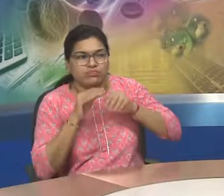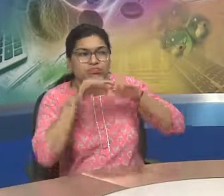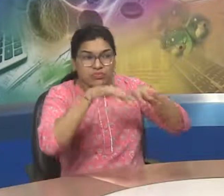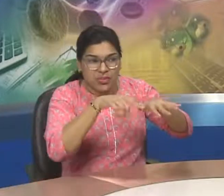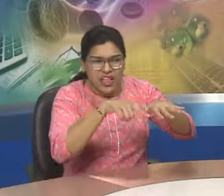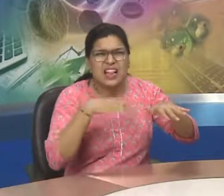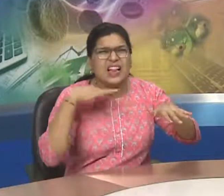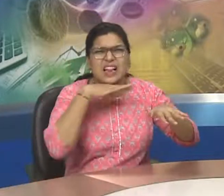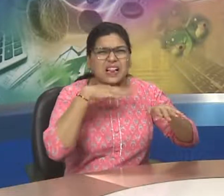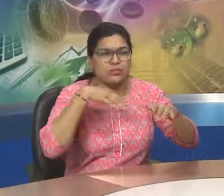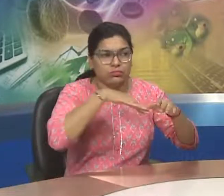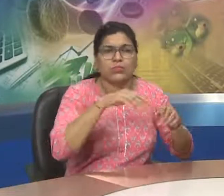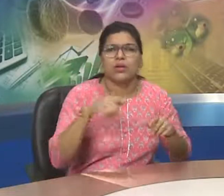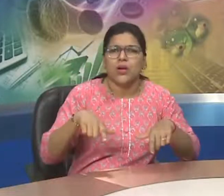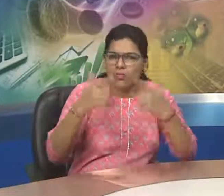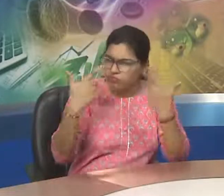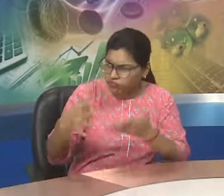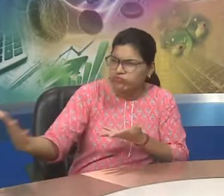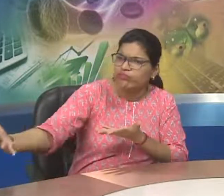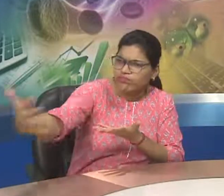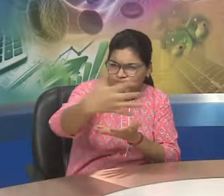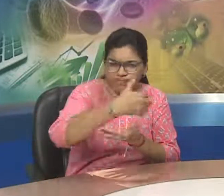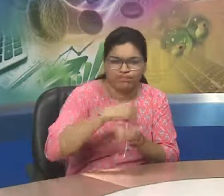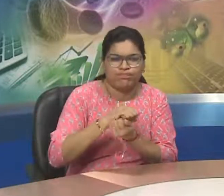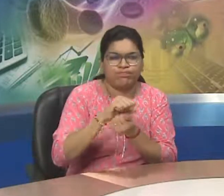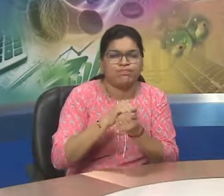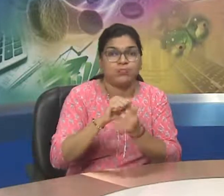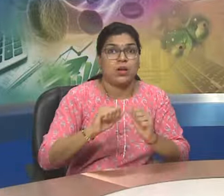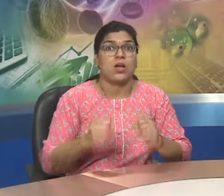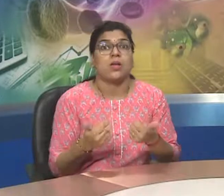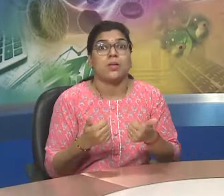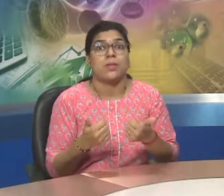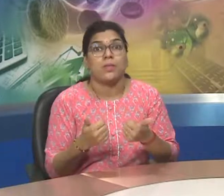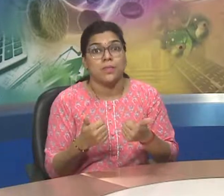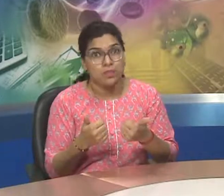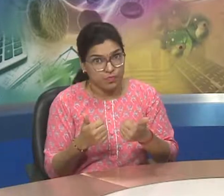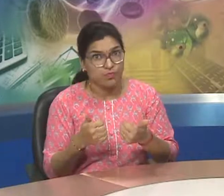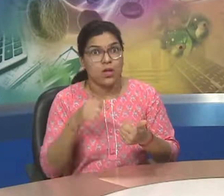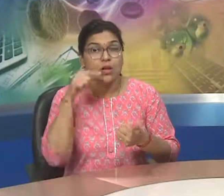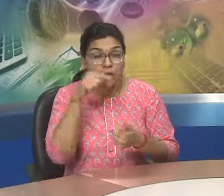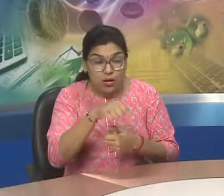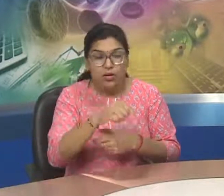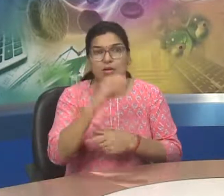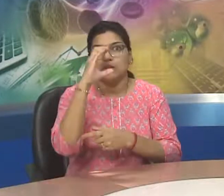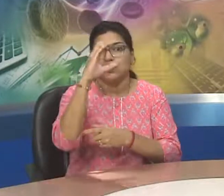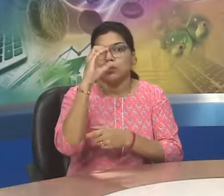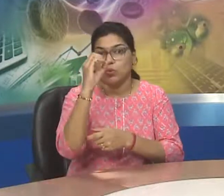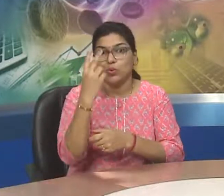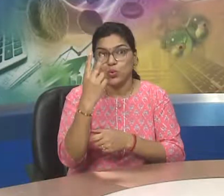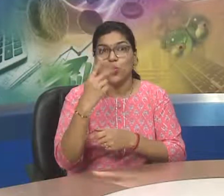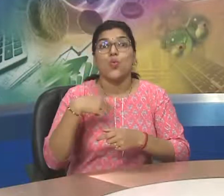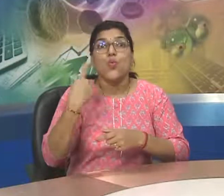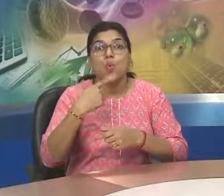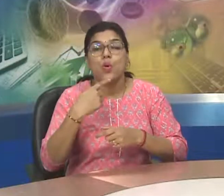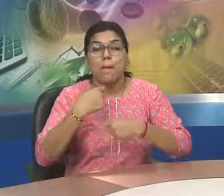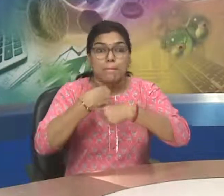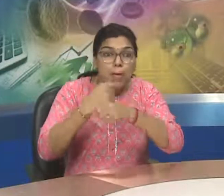Plants intake carbon dioxide, make food for them with the help